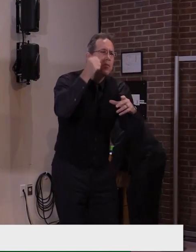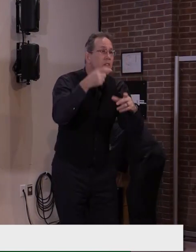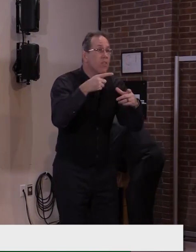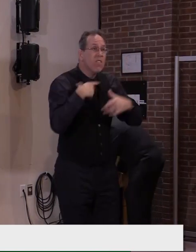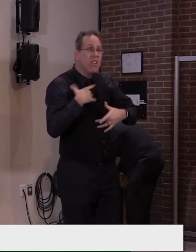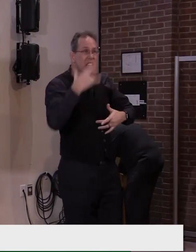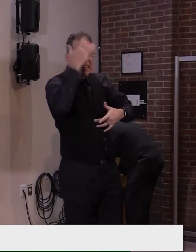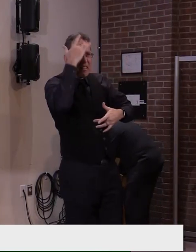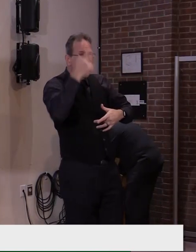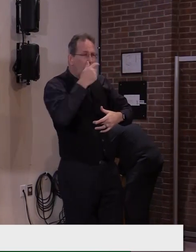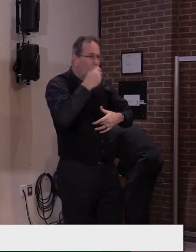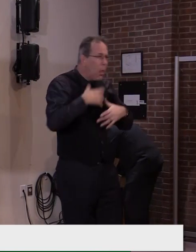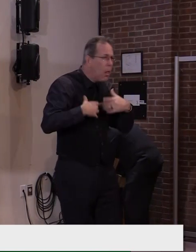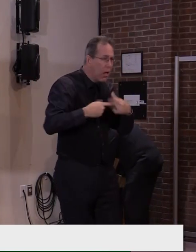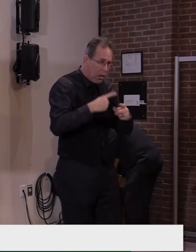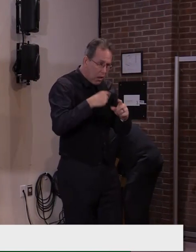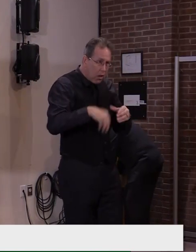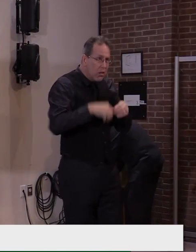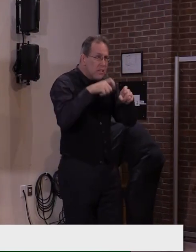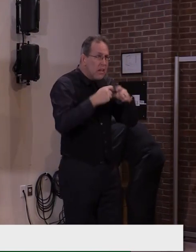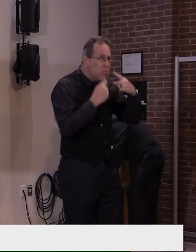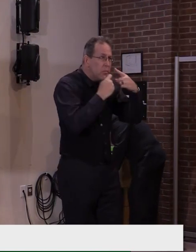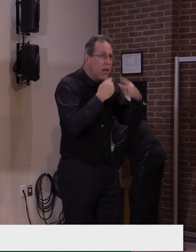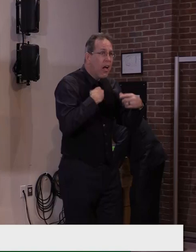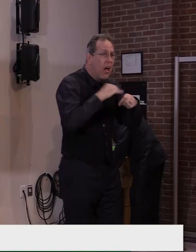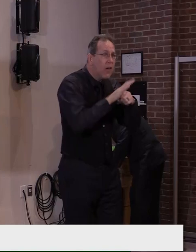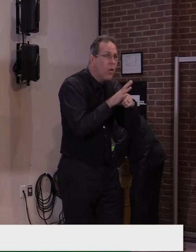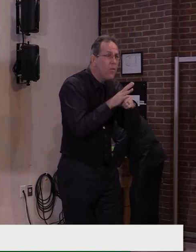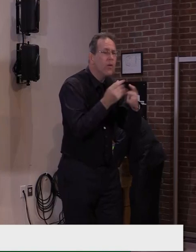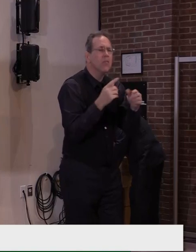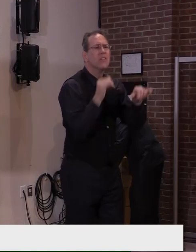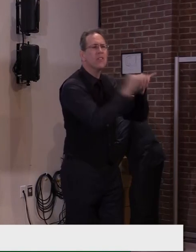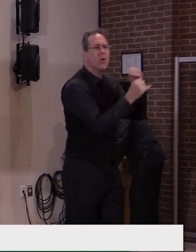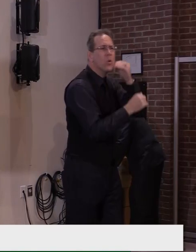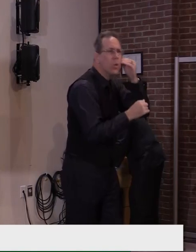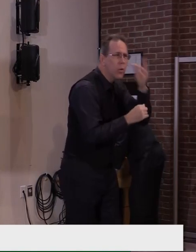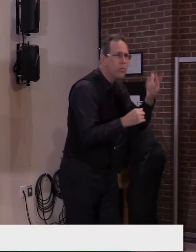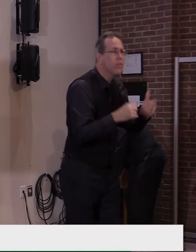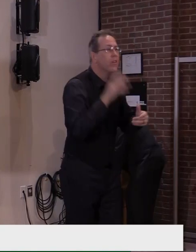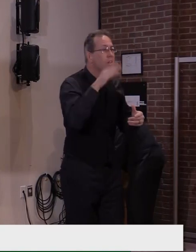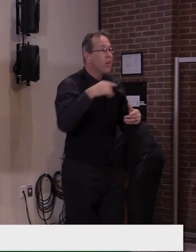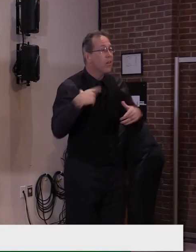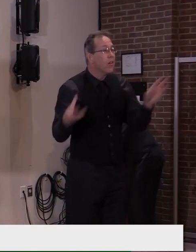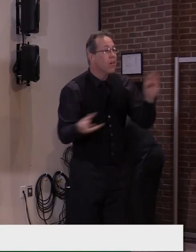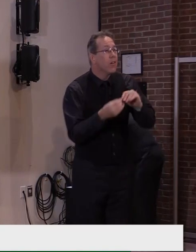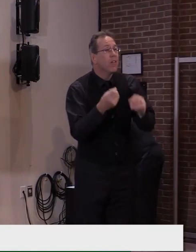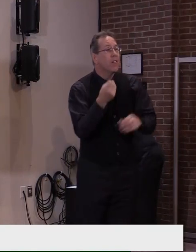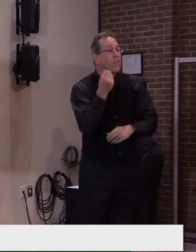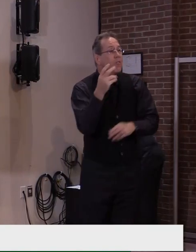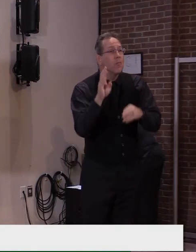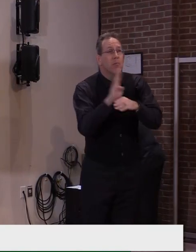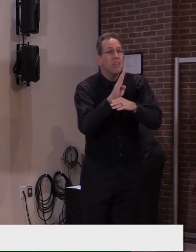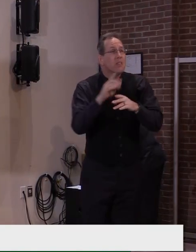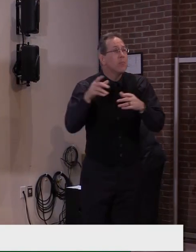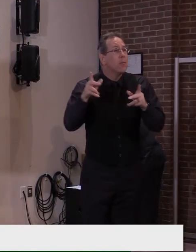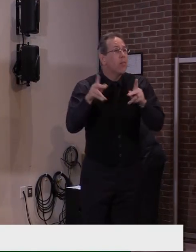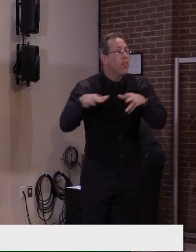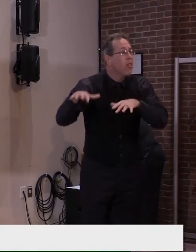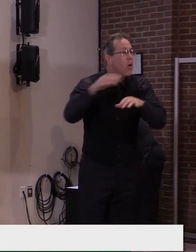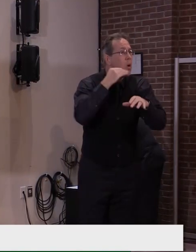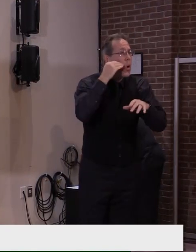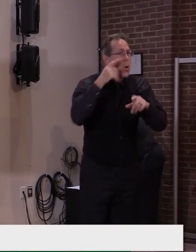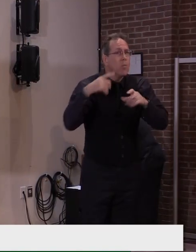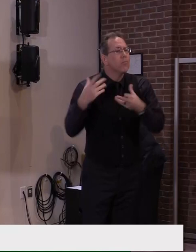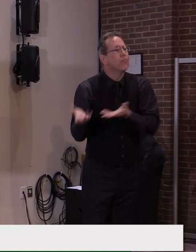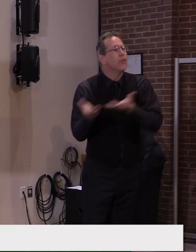he discussed the federal effort to acquire a half a billion at-home tests for Americans, which we appreciate, and we look forward to learning